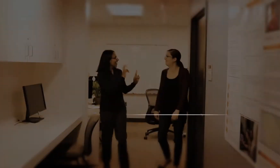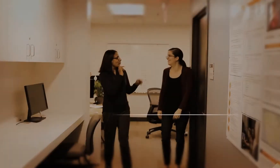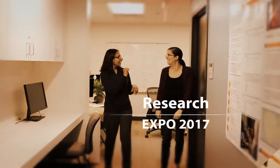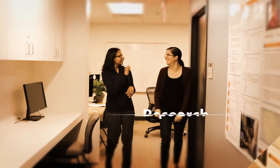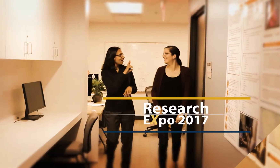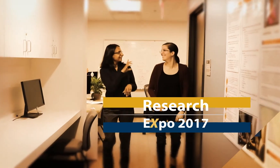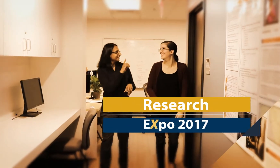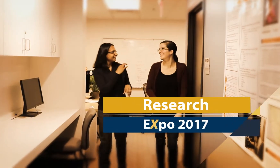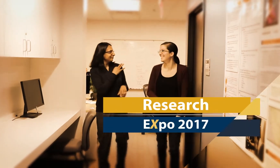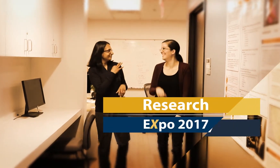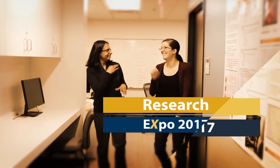Music